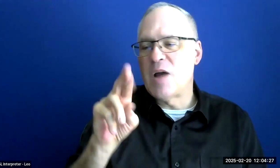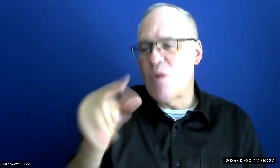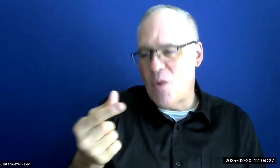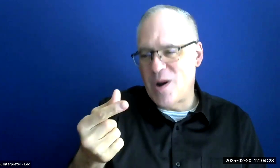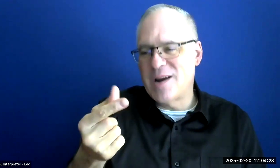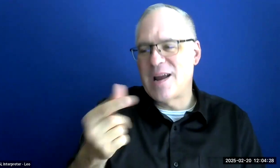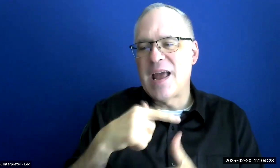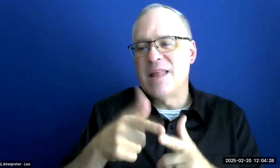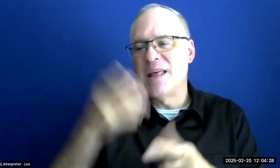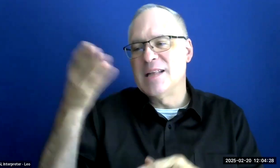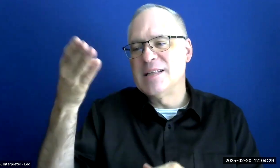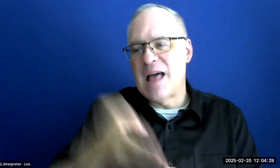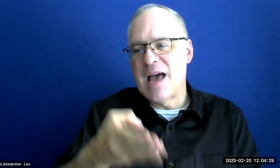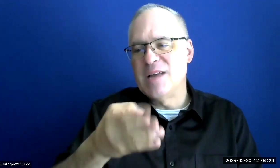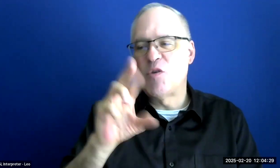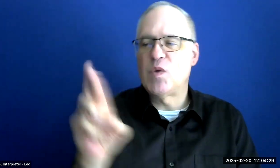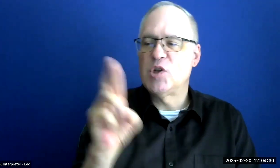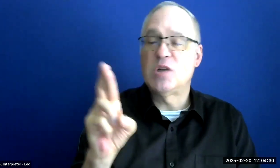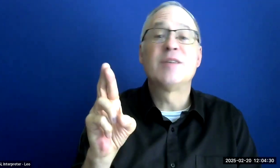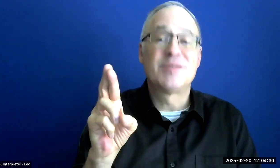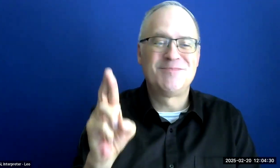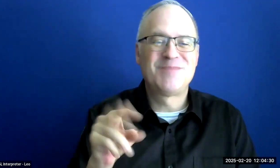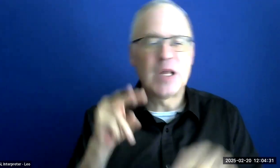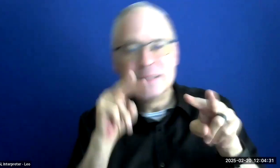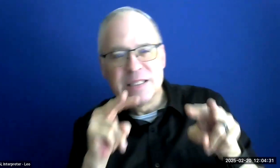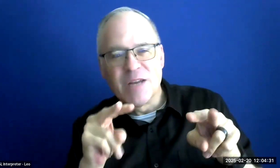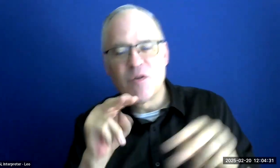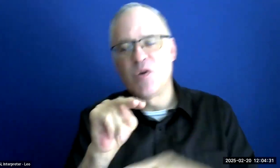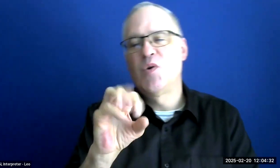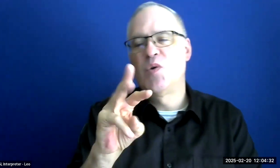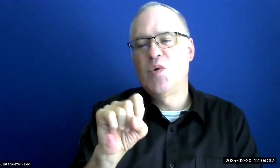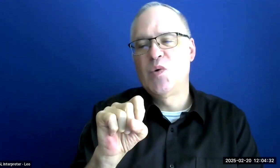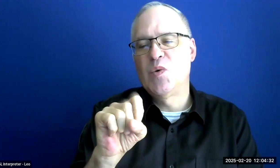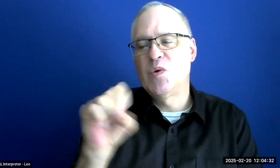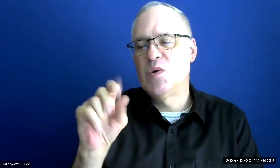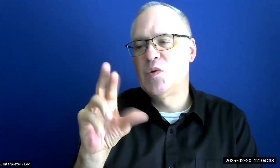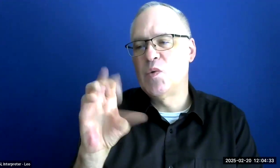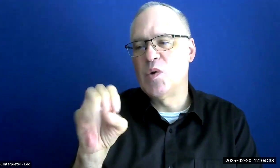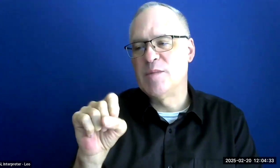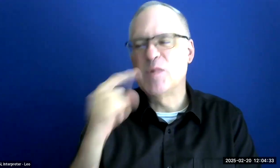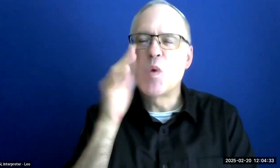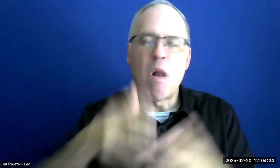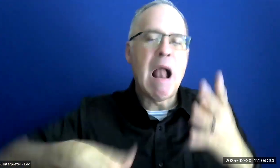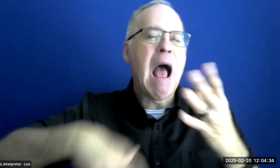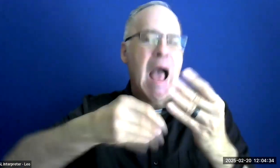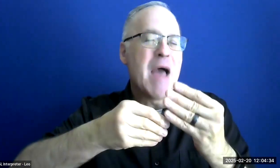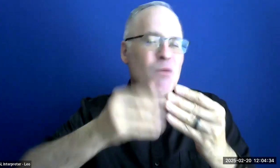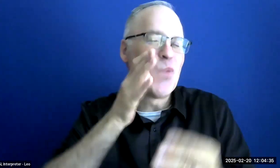resourceumc.org/regionalization. Please keep checking for new sources, as we will be adding those soon.